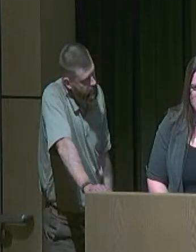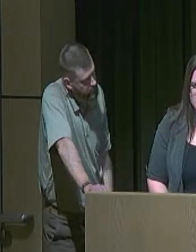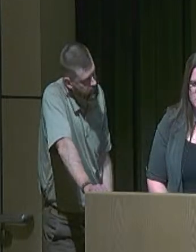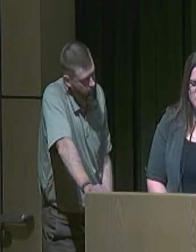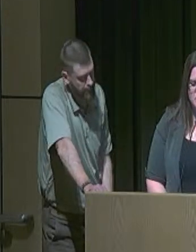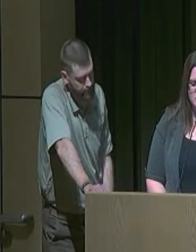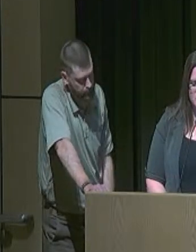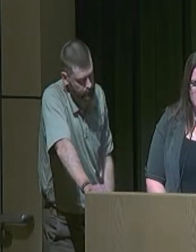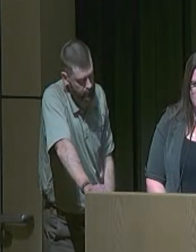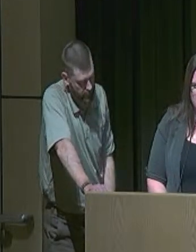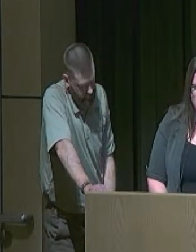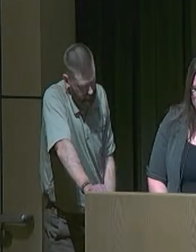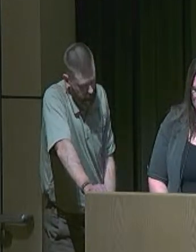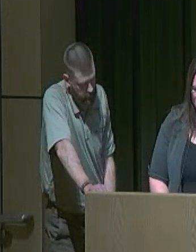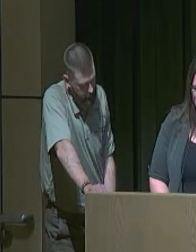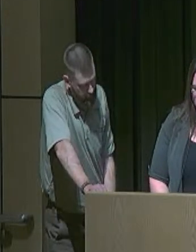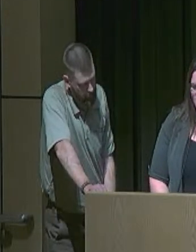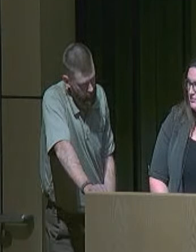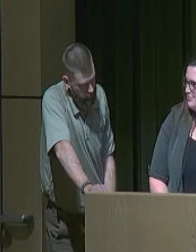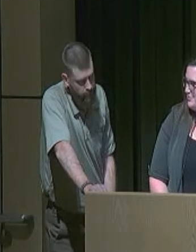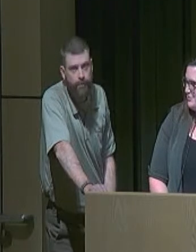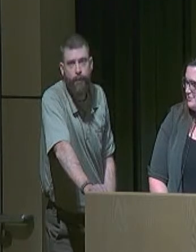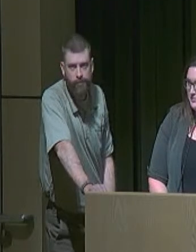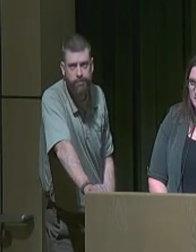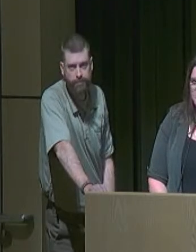Hello. Okay.